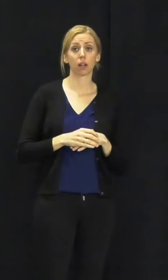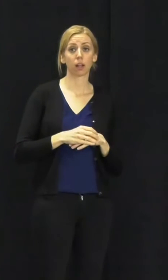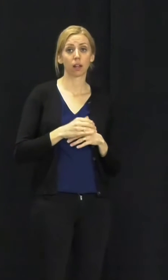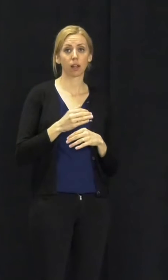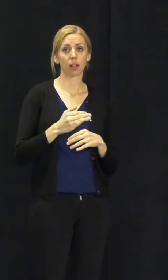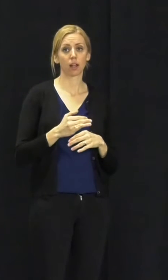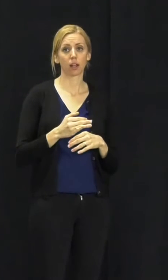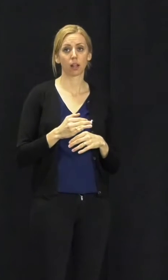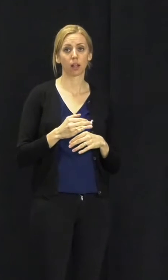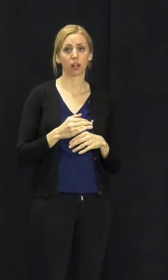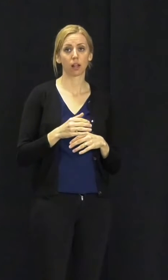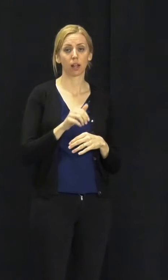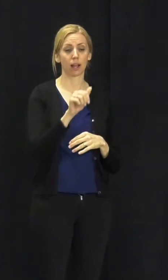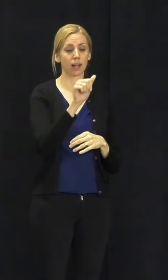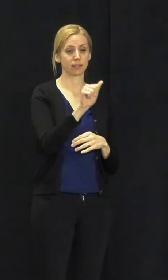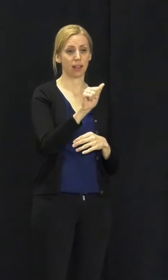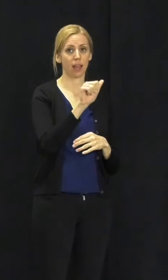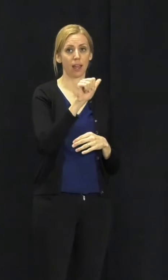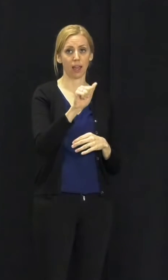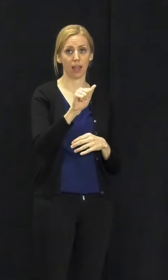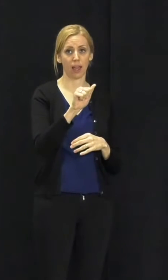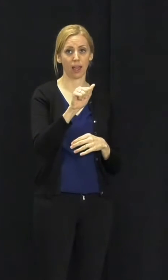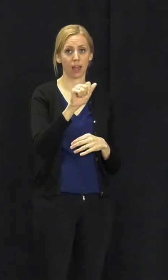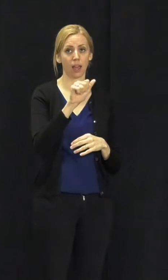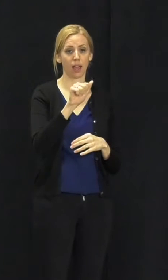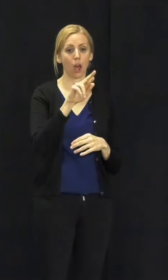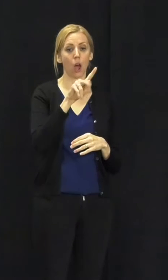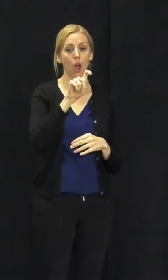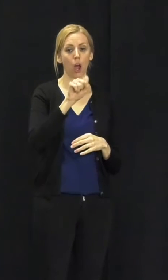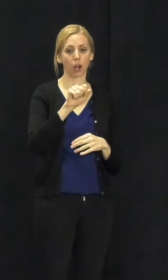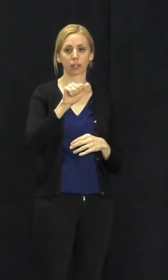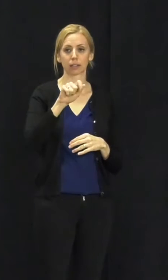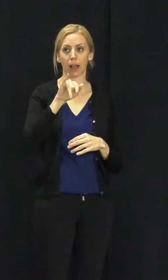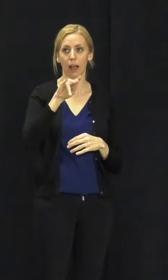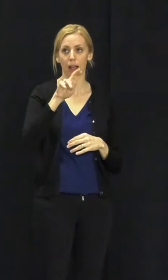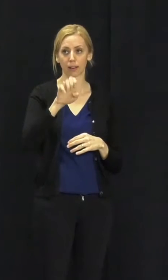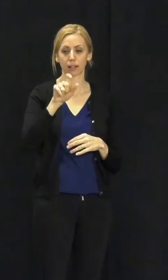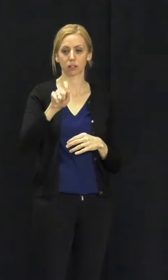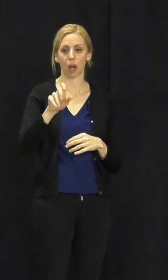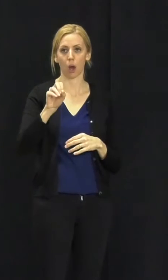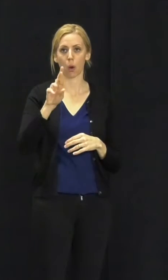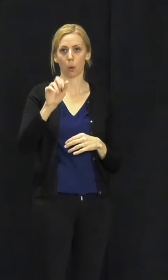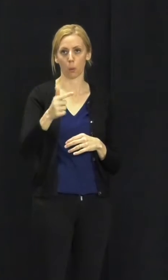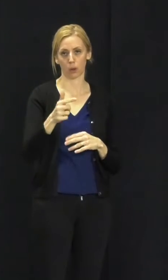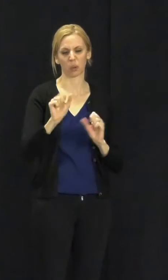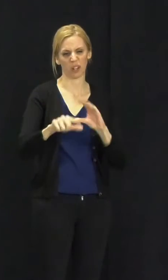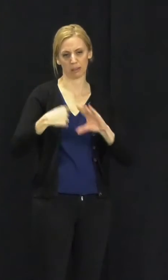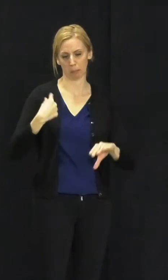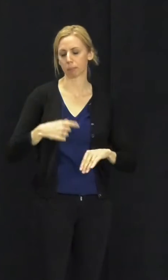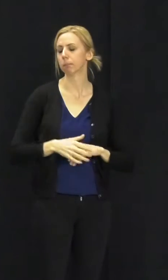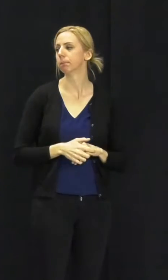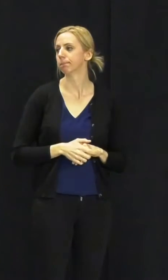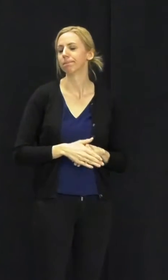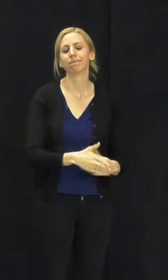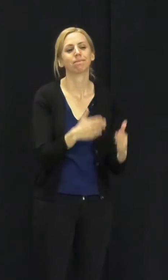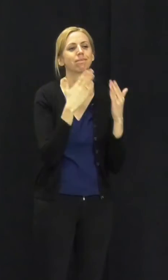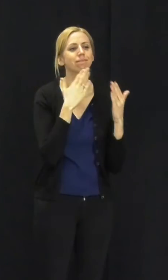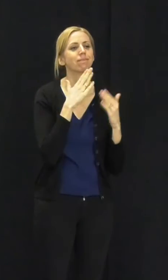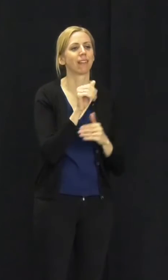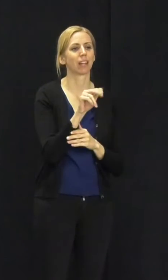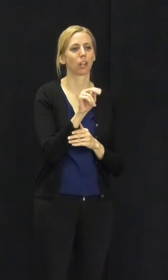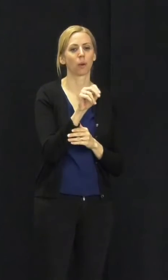and collaborations, particularly between the big dogs and the not so big dogs. And I wanted that to be really meaningful, because for those of us who